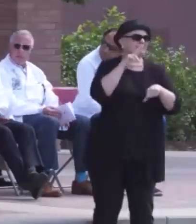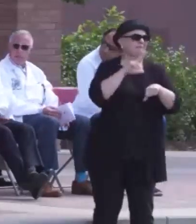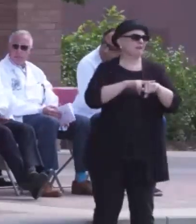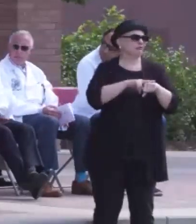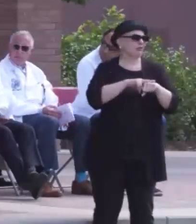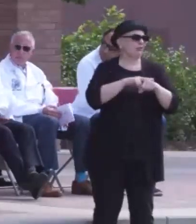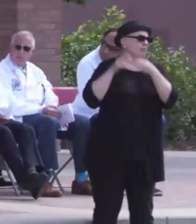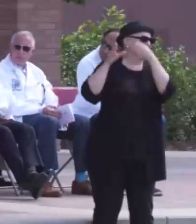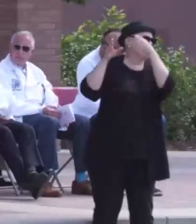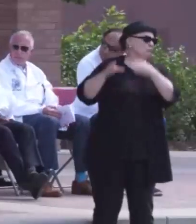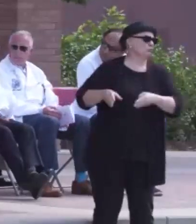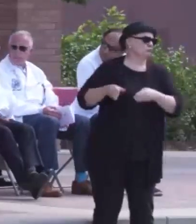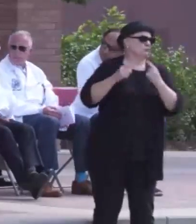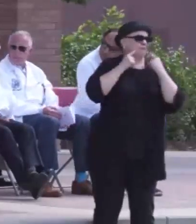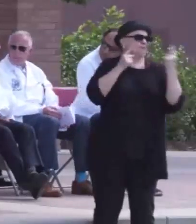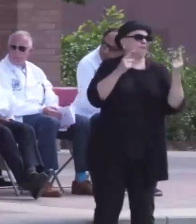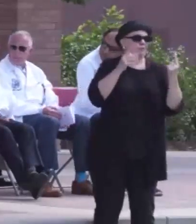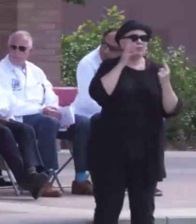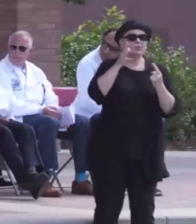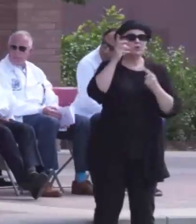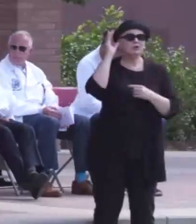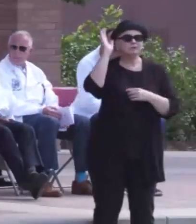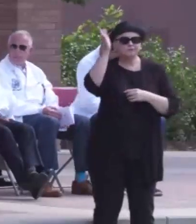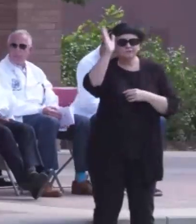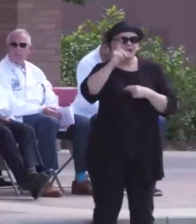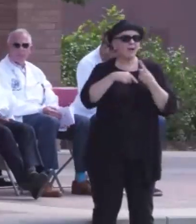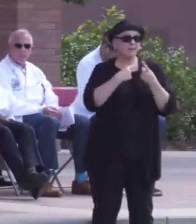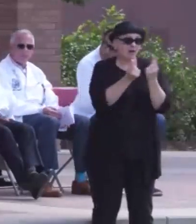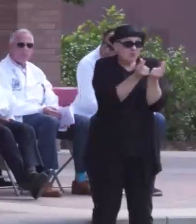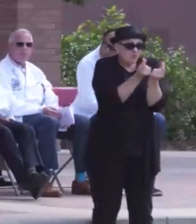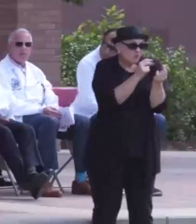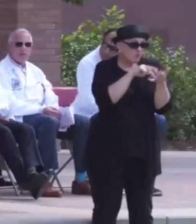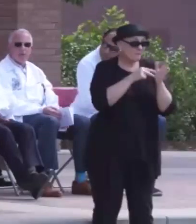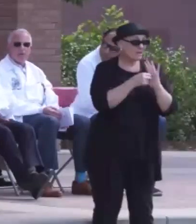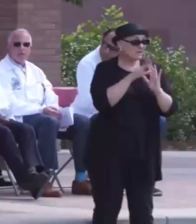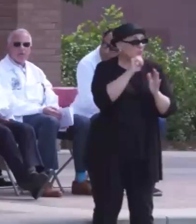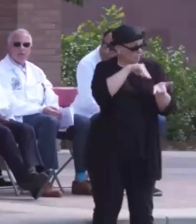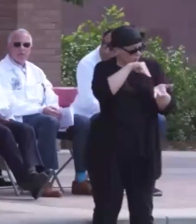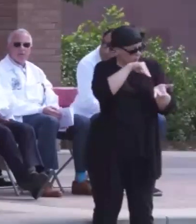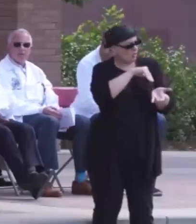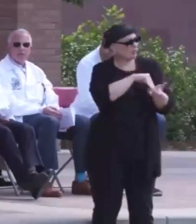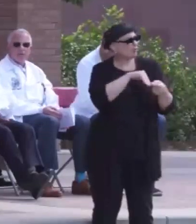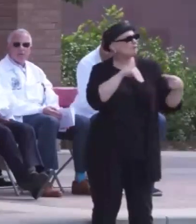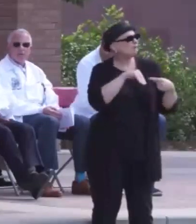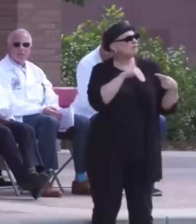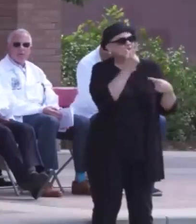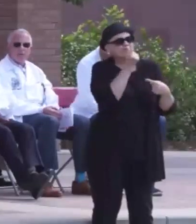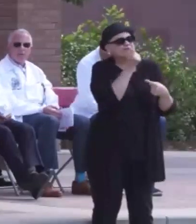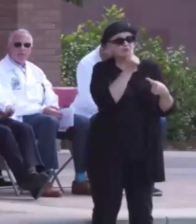today about what it means to be a doctor and a professional. So, Dr. Wynia.